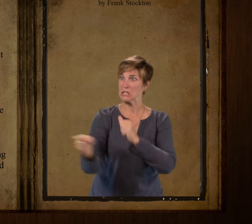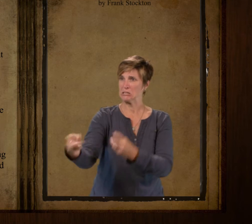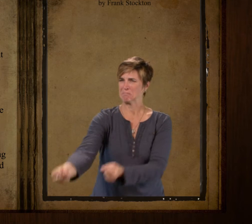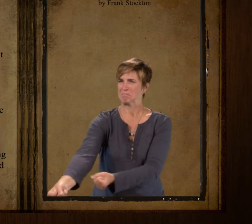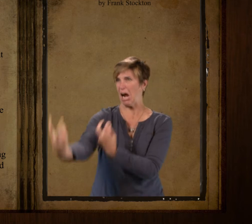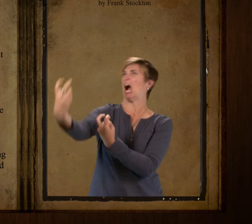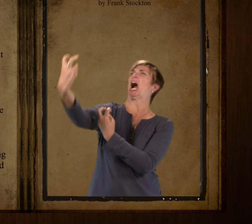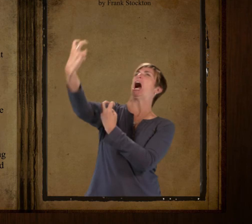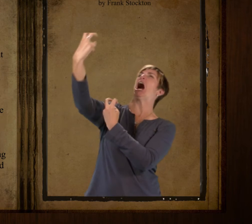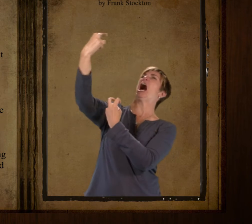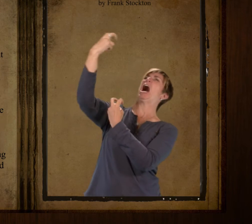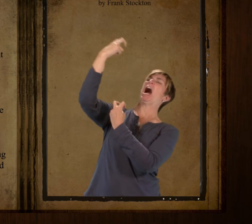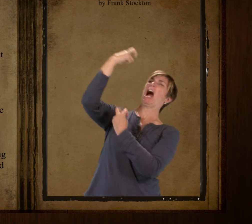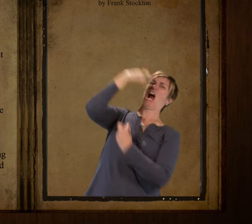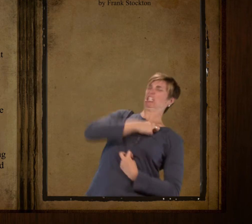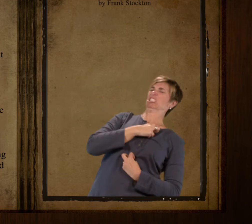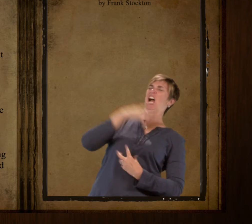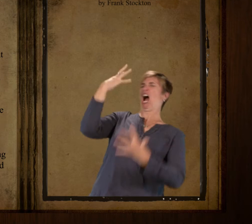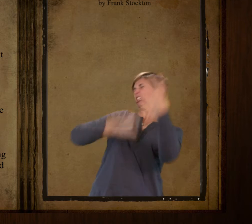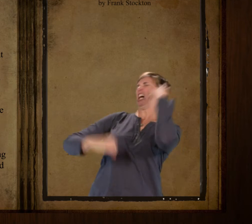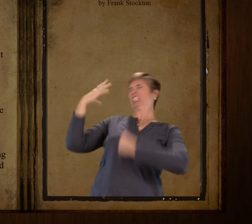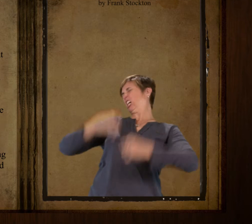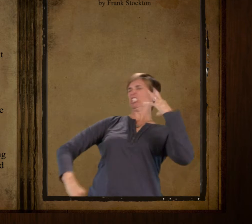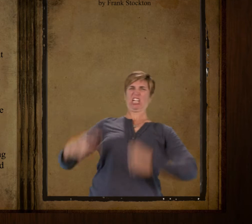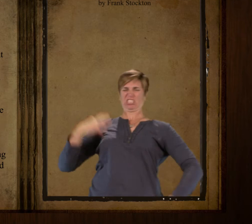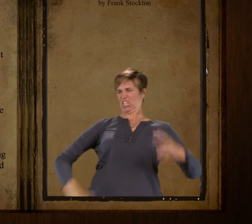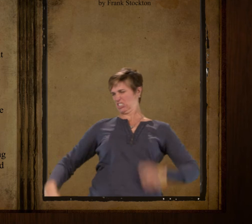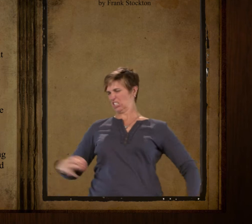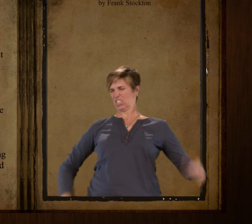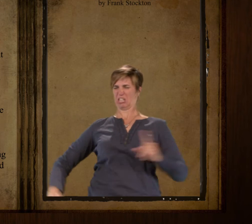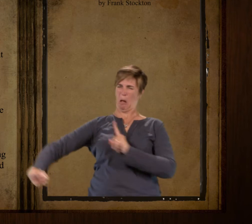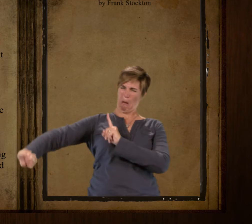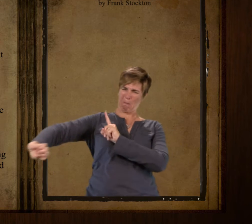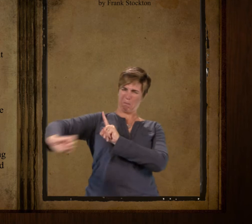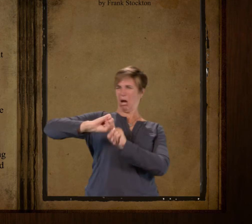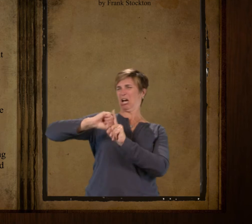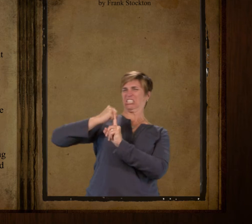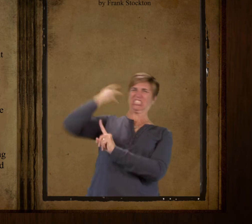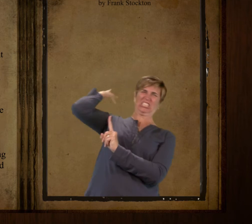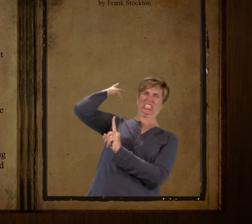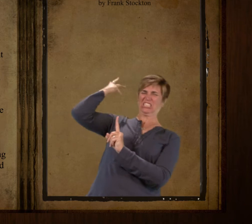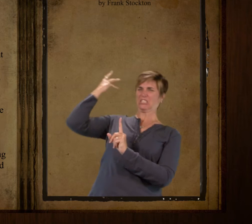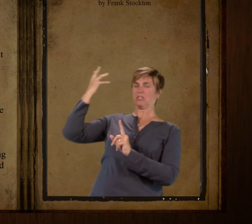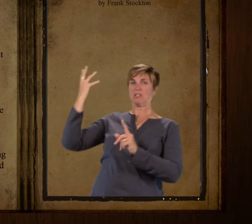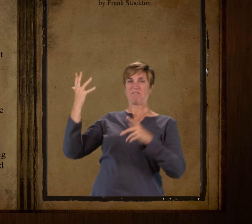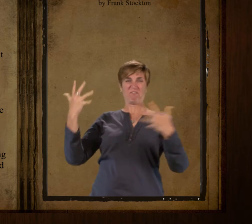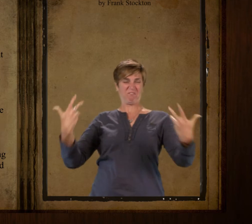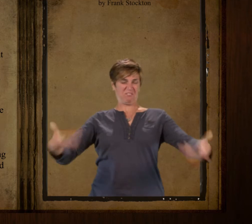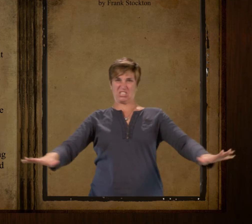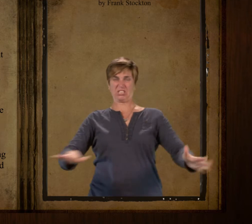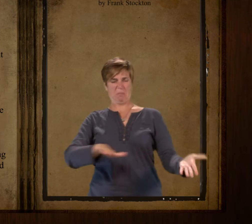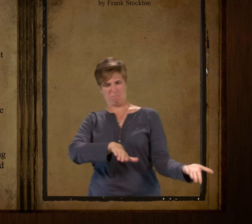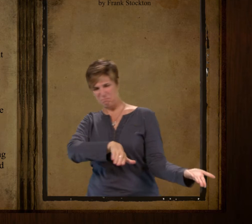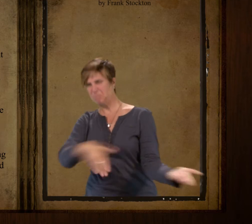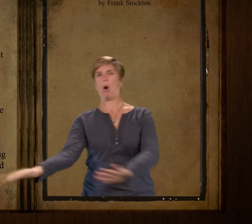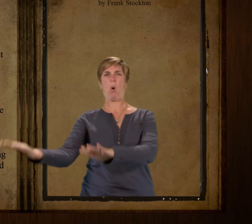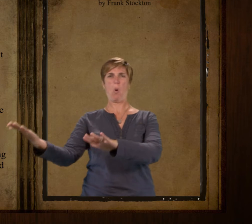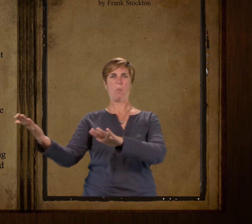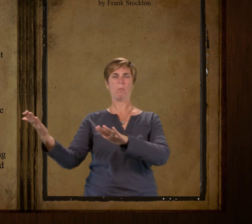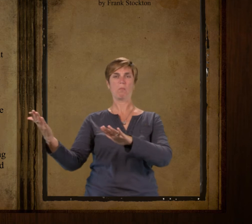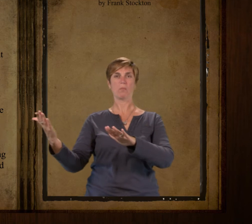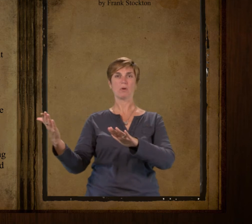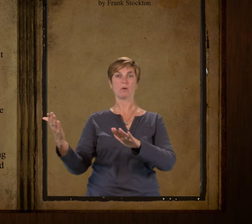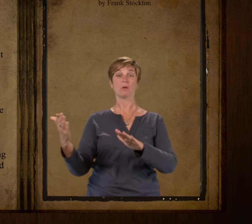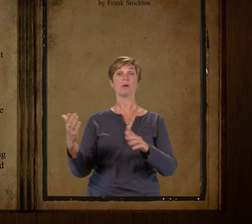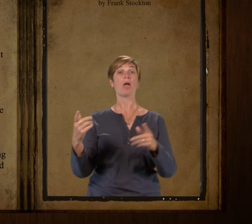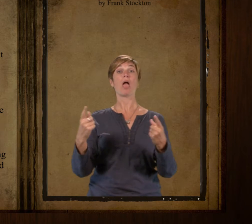If he opened the one, there came out of it a hungry tiger, the fiercest and most